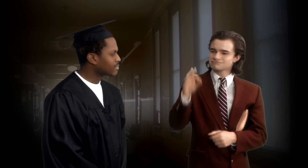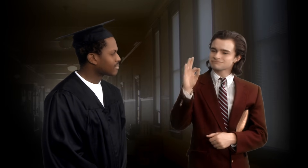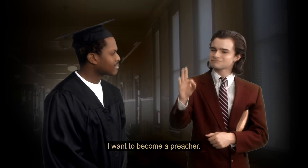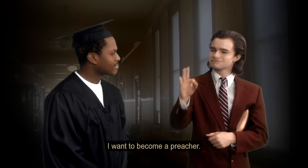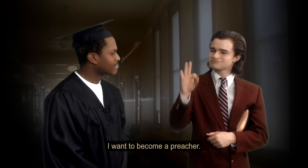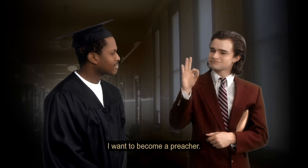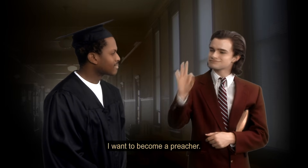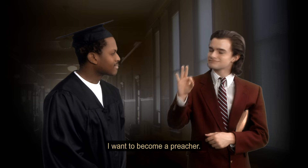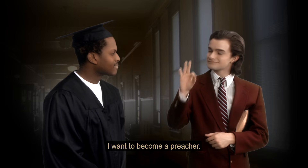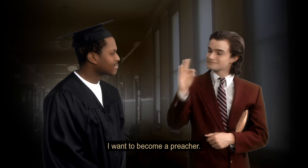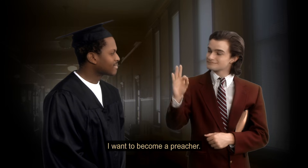I want to become a preacher.